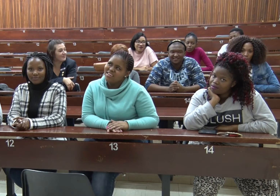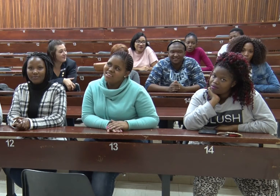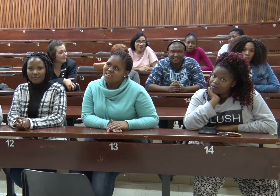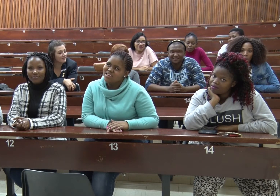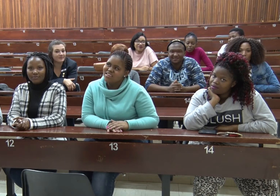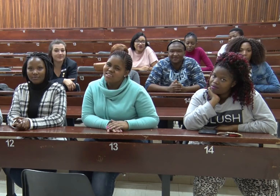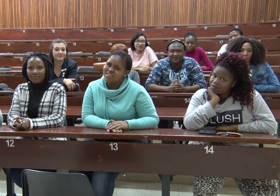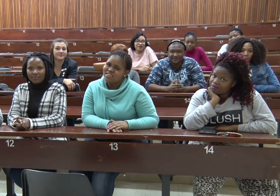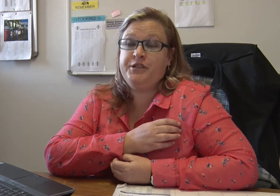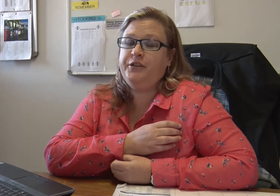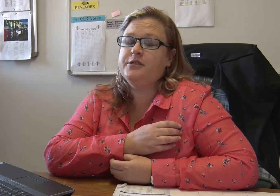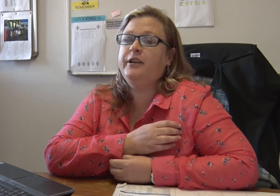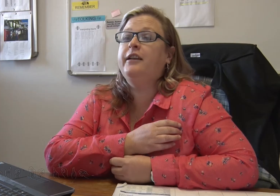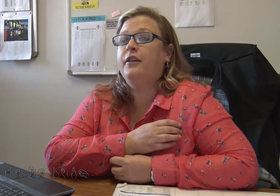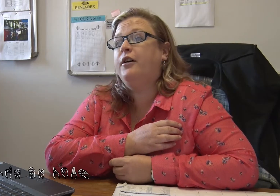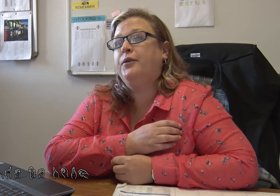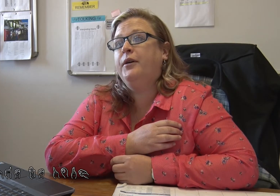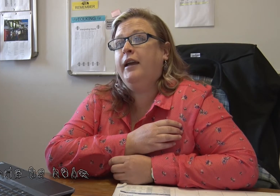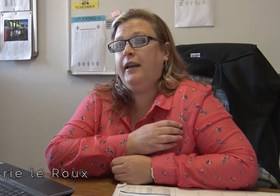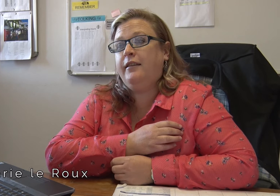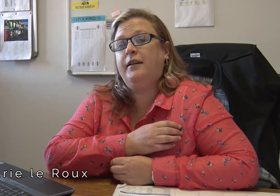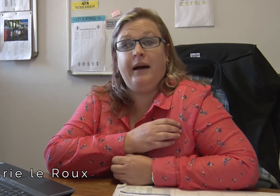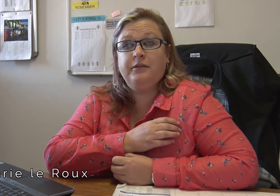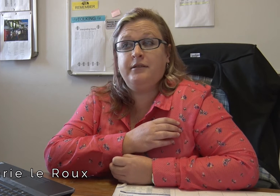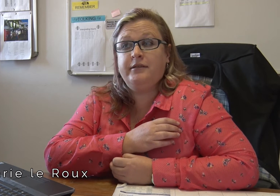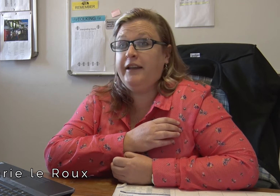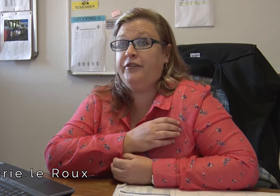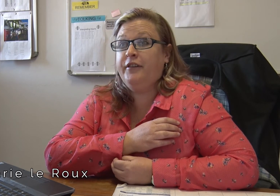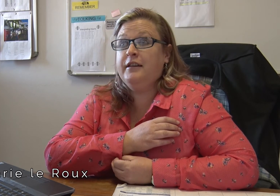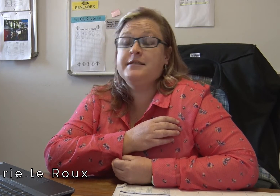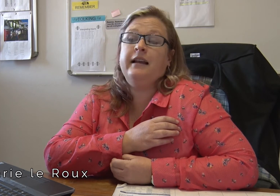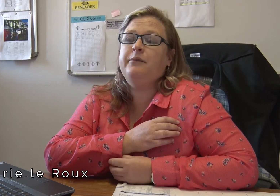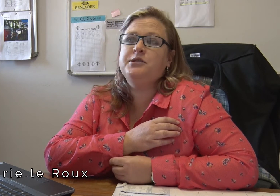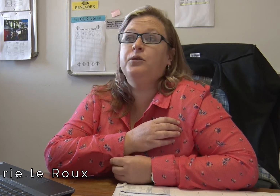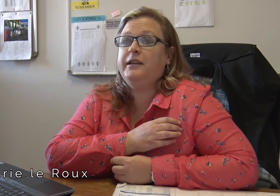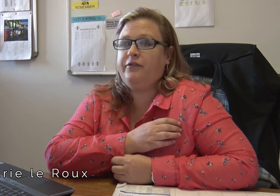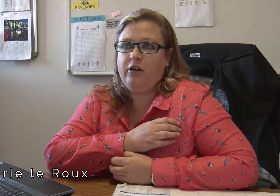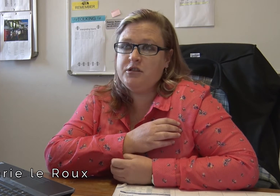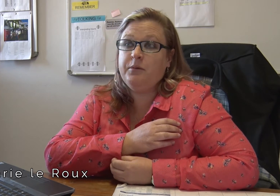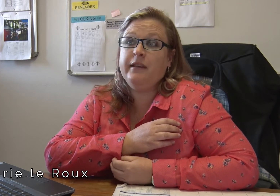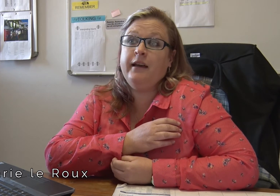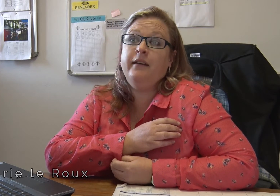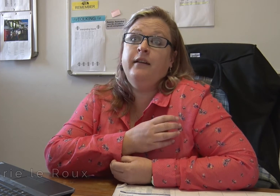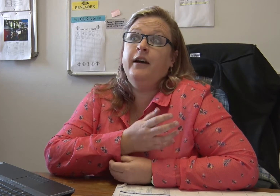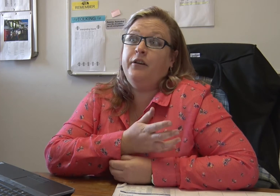Misunderstood. Few students really know anything about deaf sign language or the deaf culture when they arrive